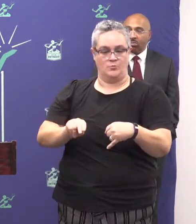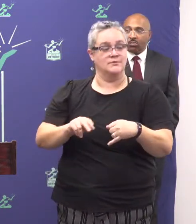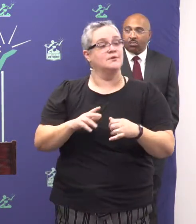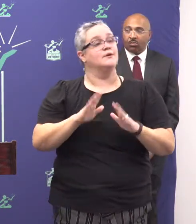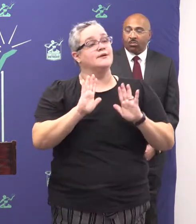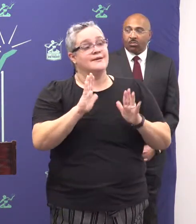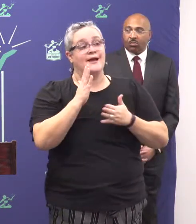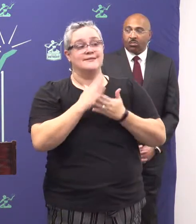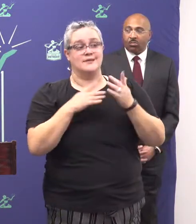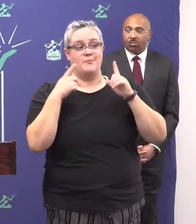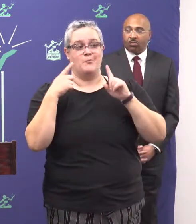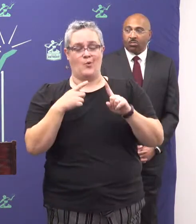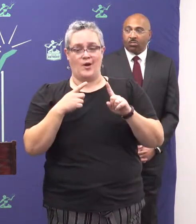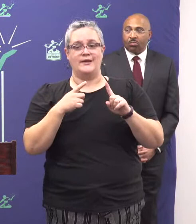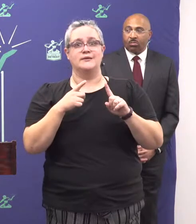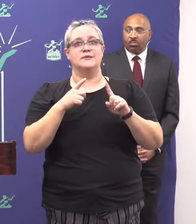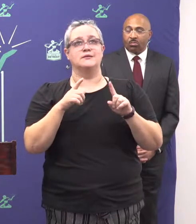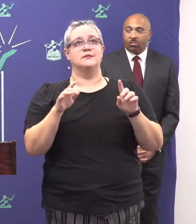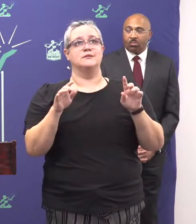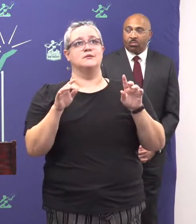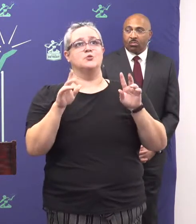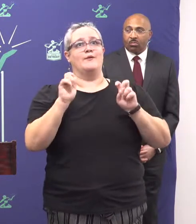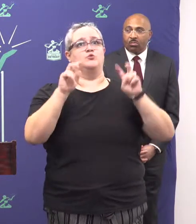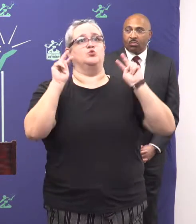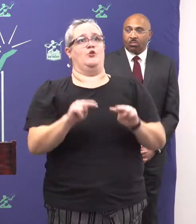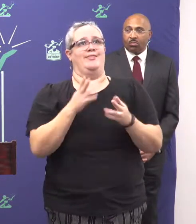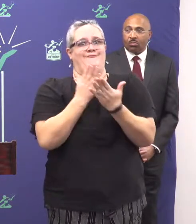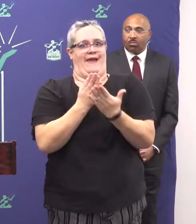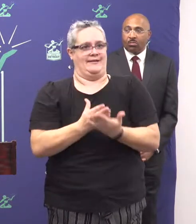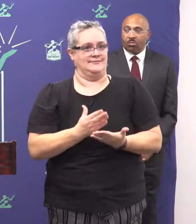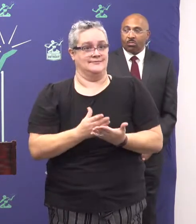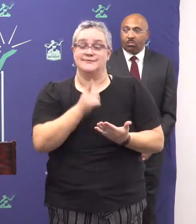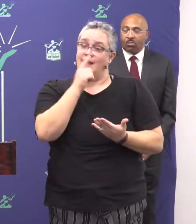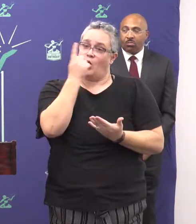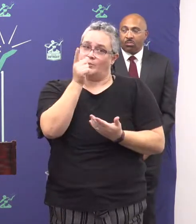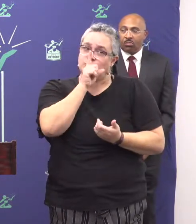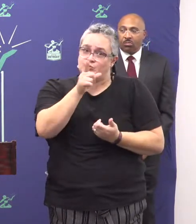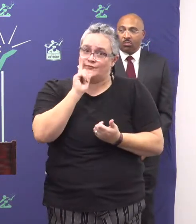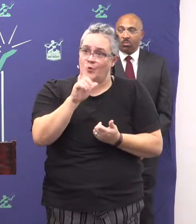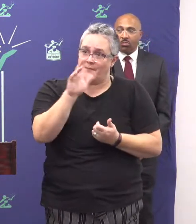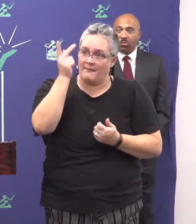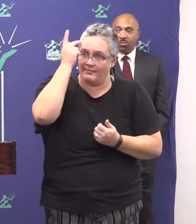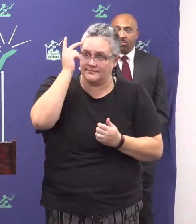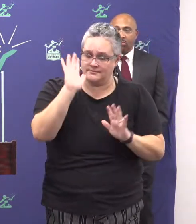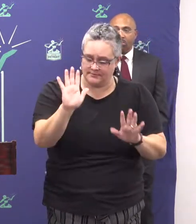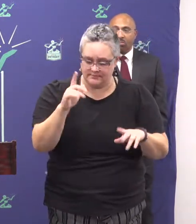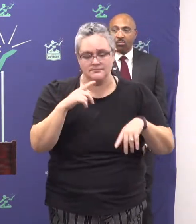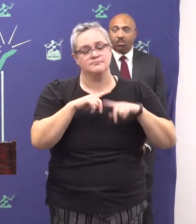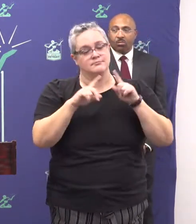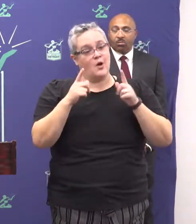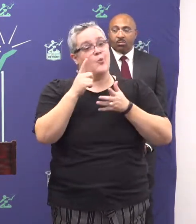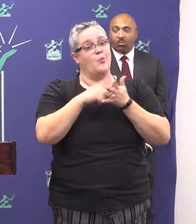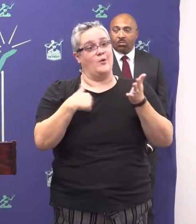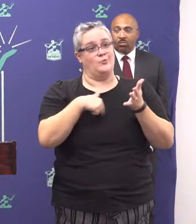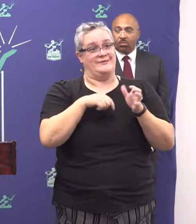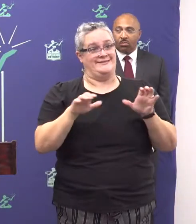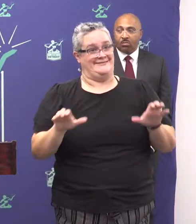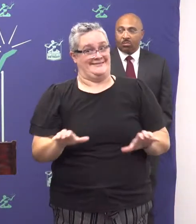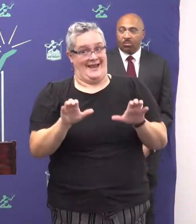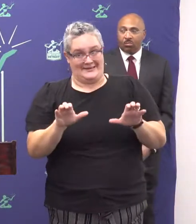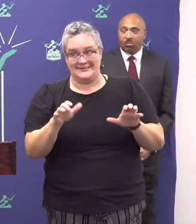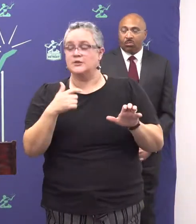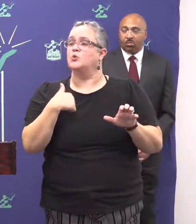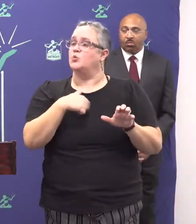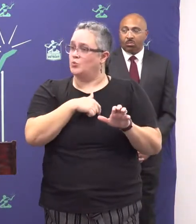matter. And I know it doesn't always in politics, but with what we had done, We